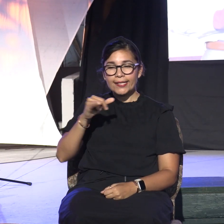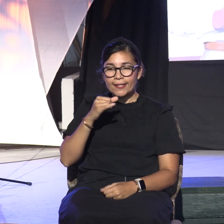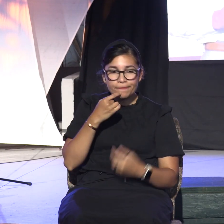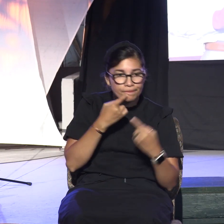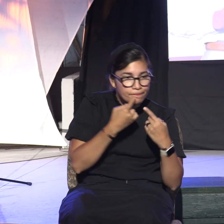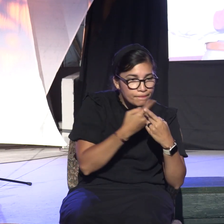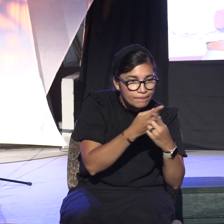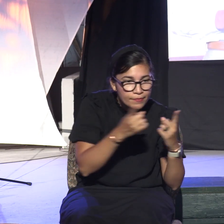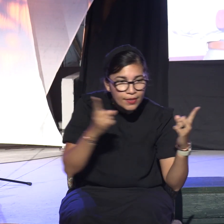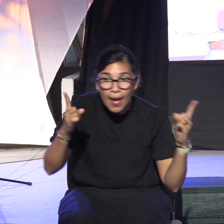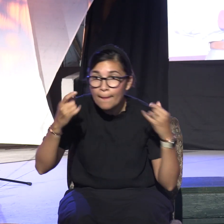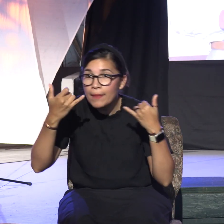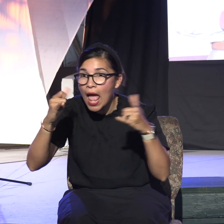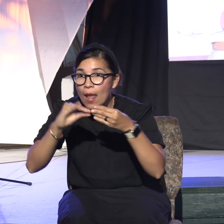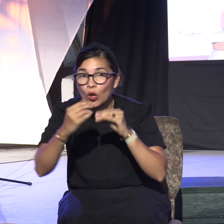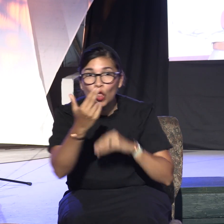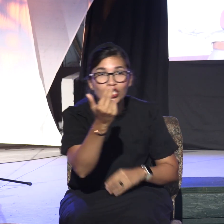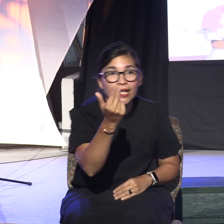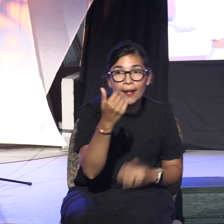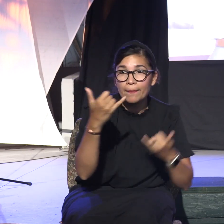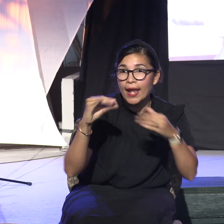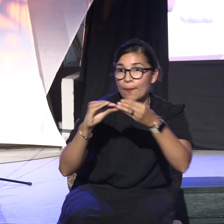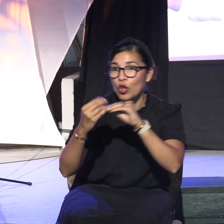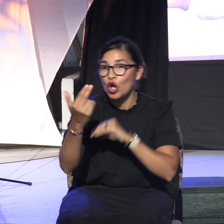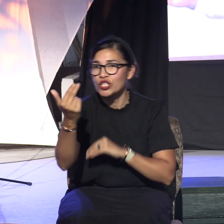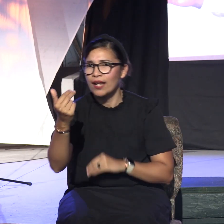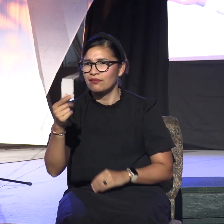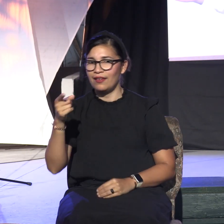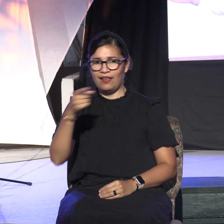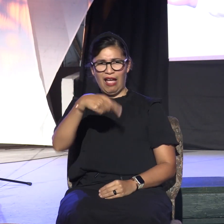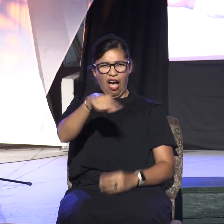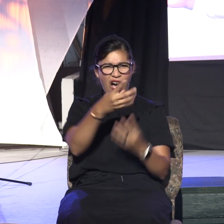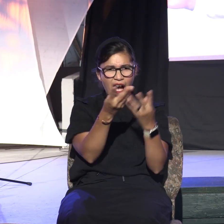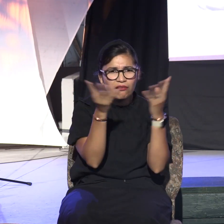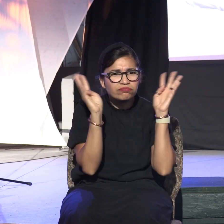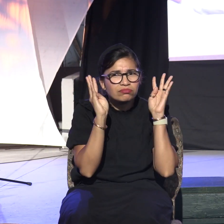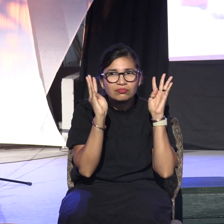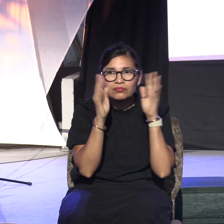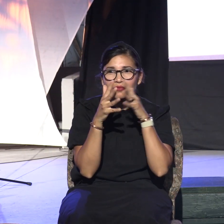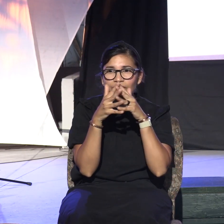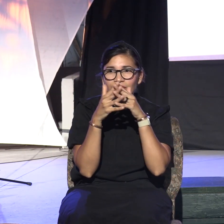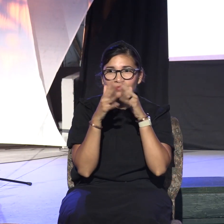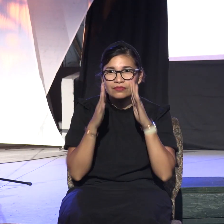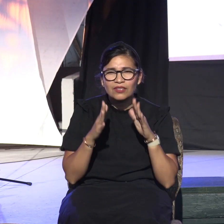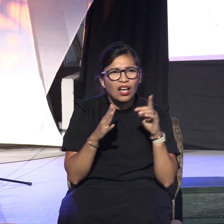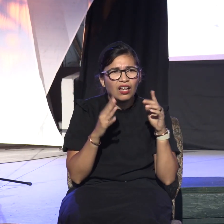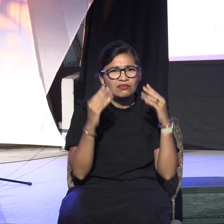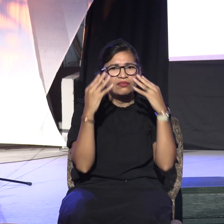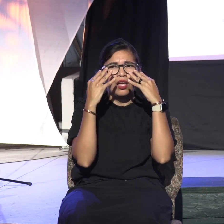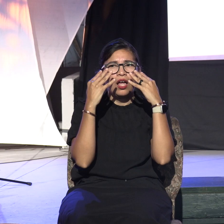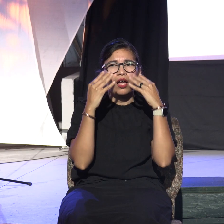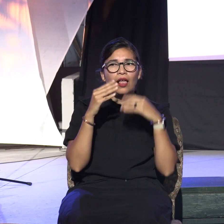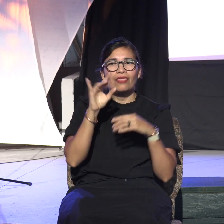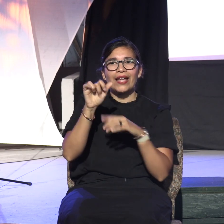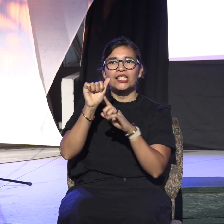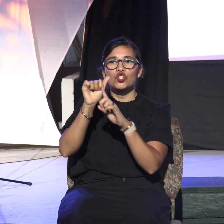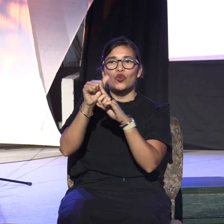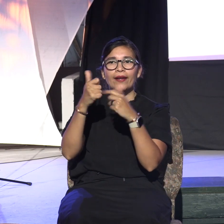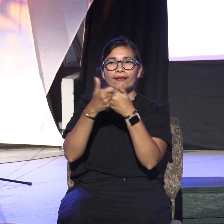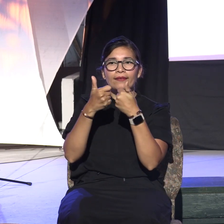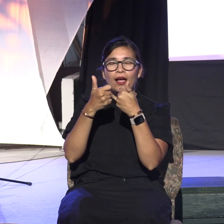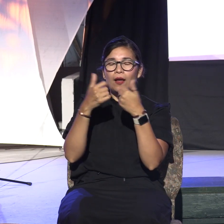they had never executed in a game, let alone with the whole game and the season really on the line. They never